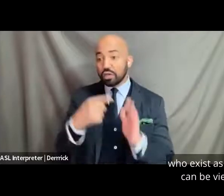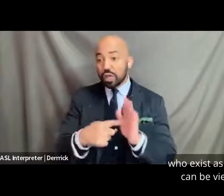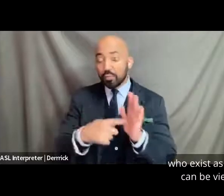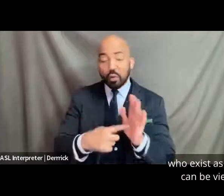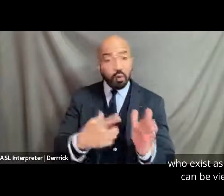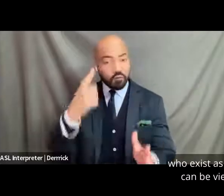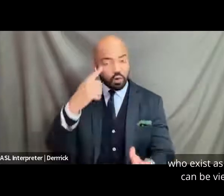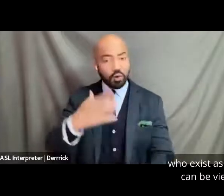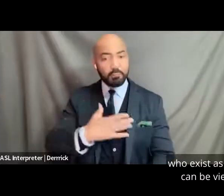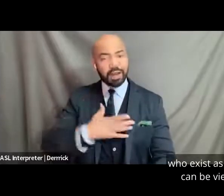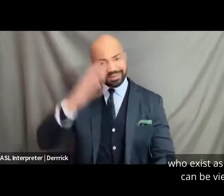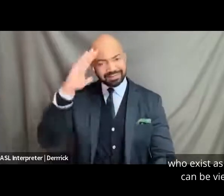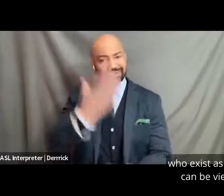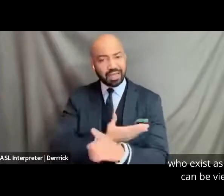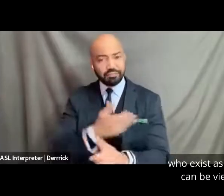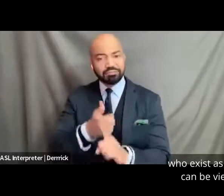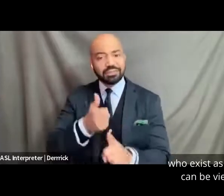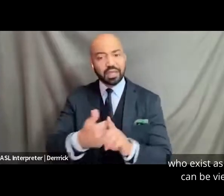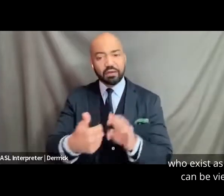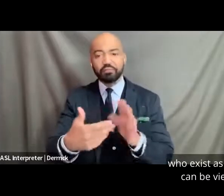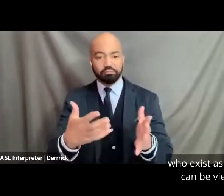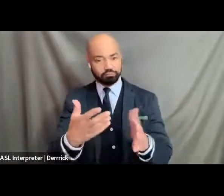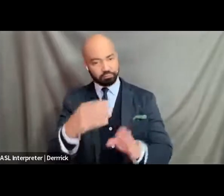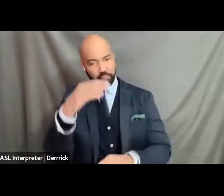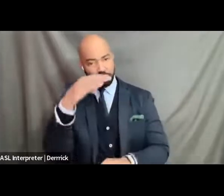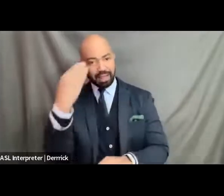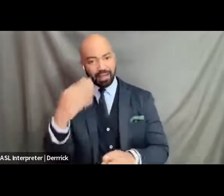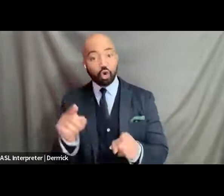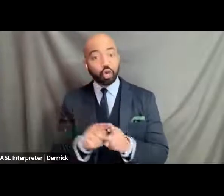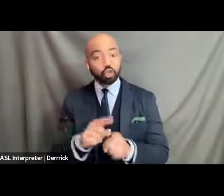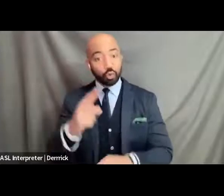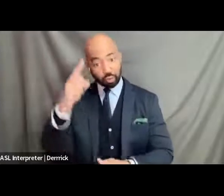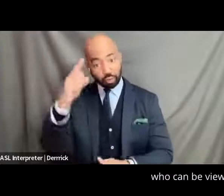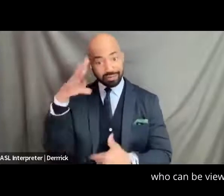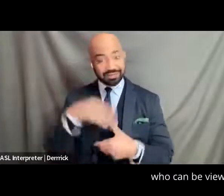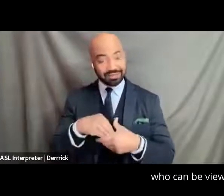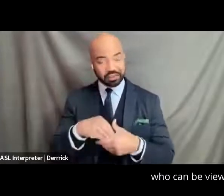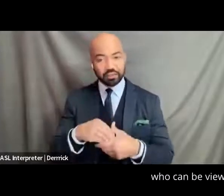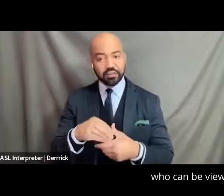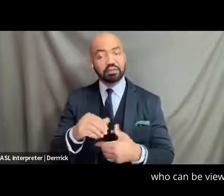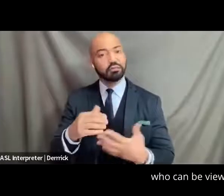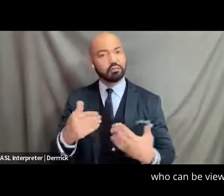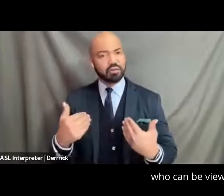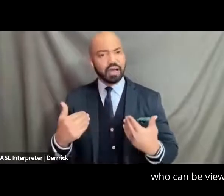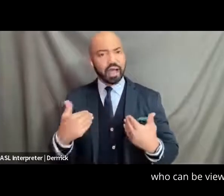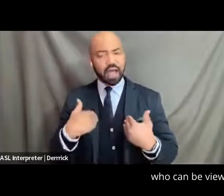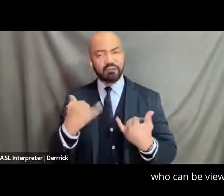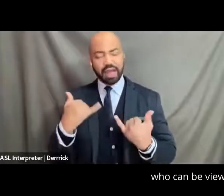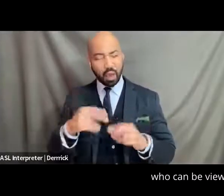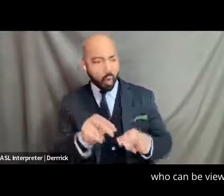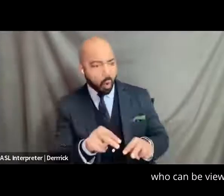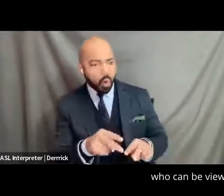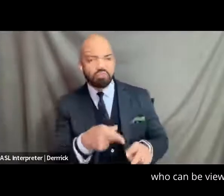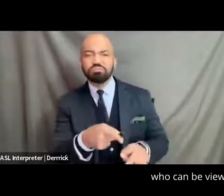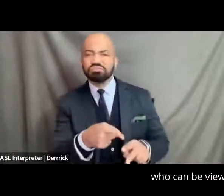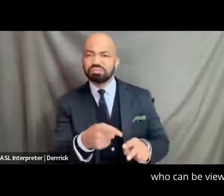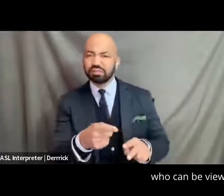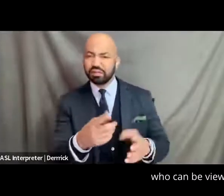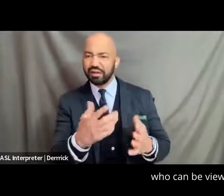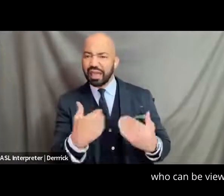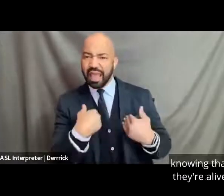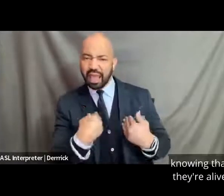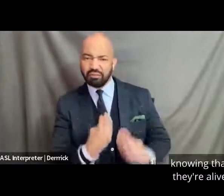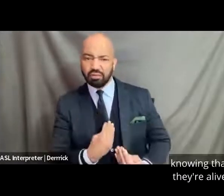and autistic can be viewed as you know a force who can be viewed as having this